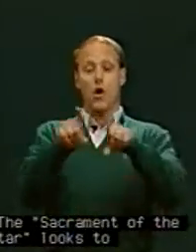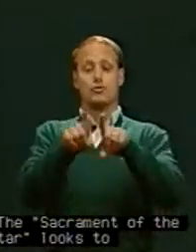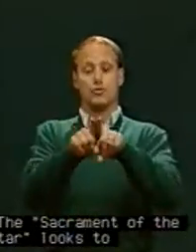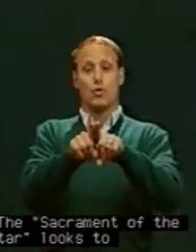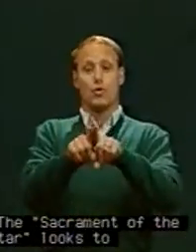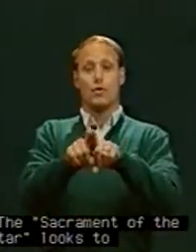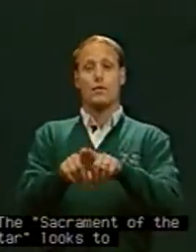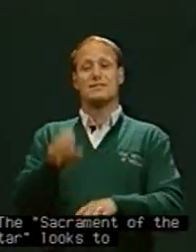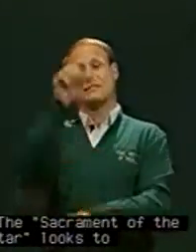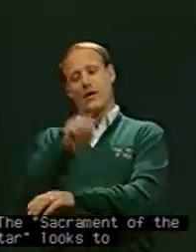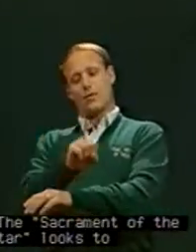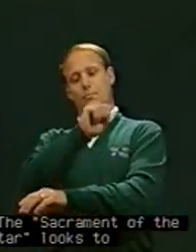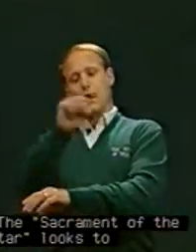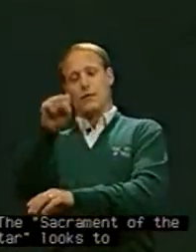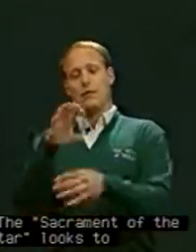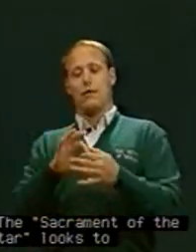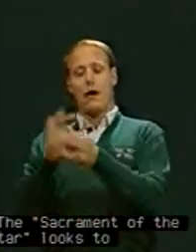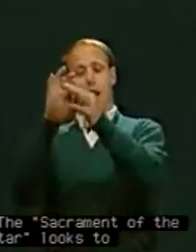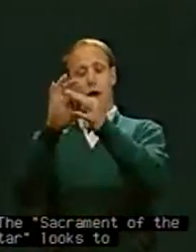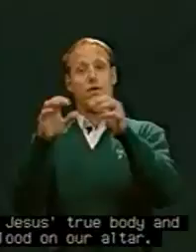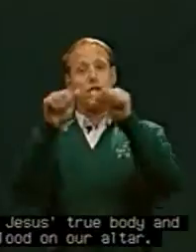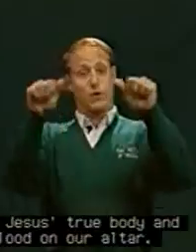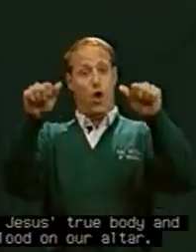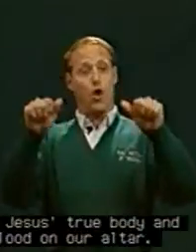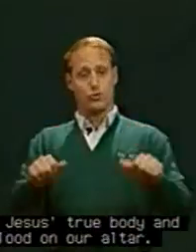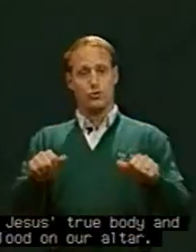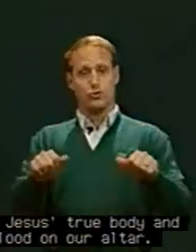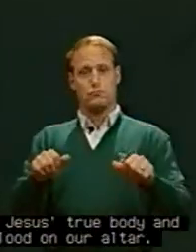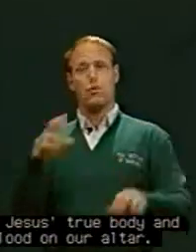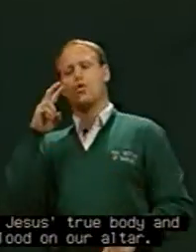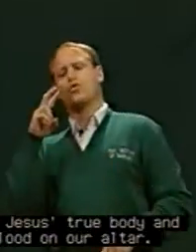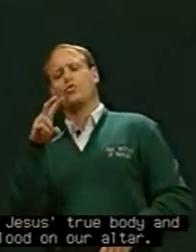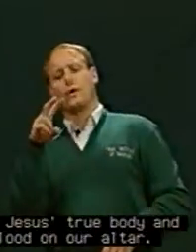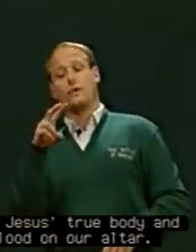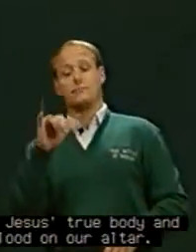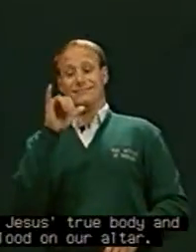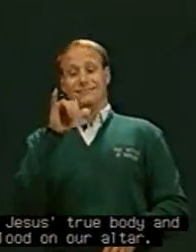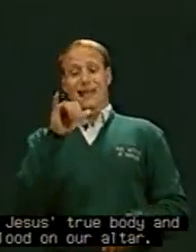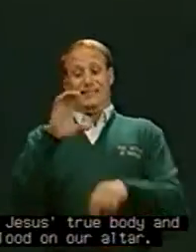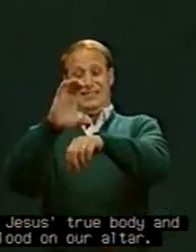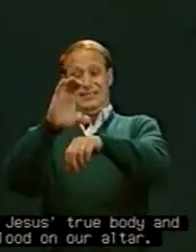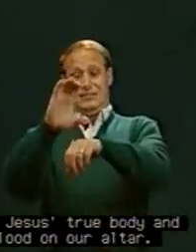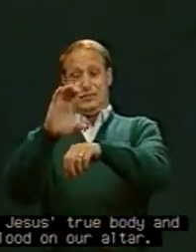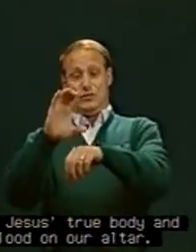of the altar looks to Jesus' true body and blood on our altar.